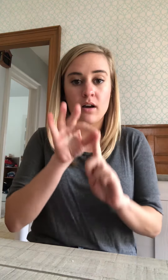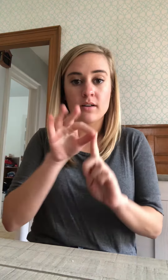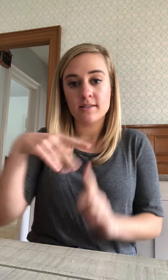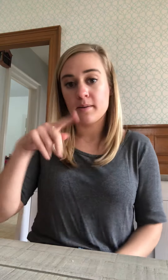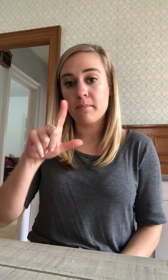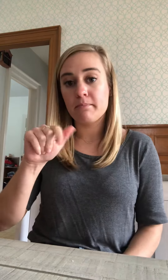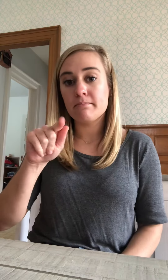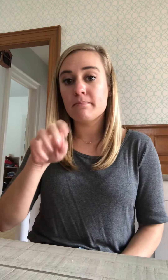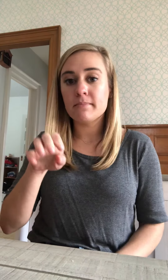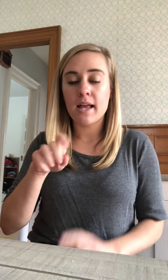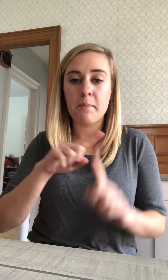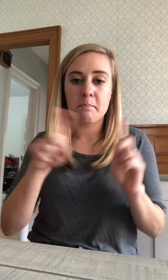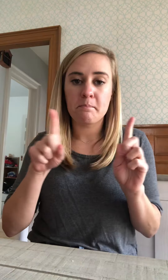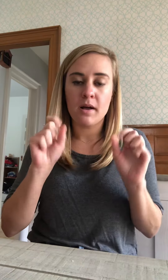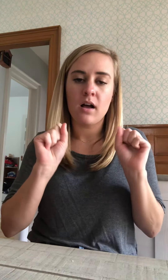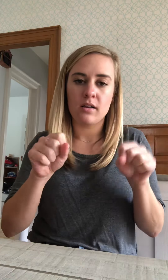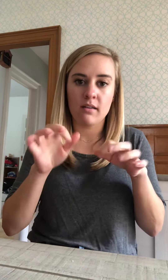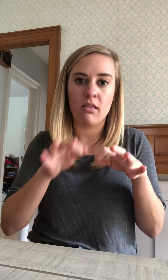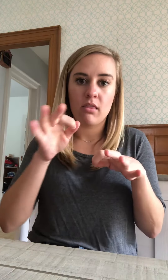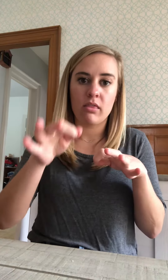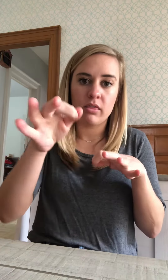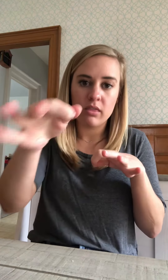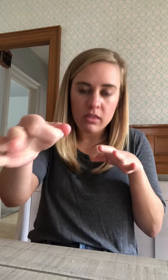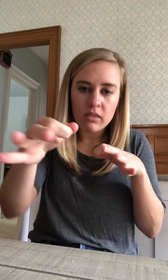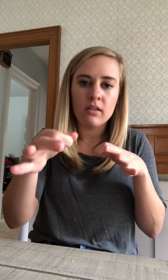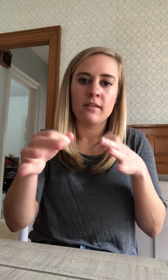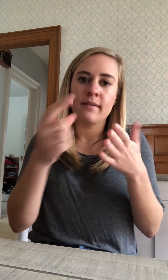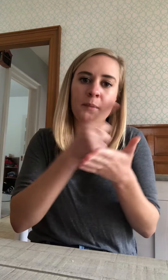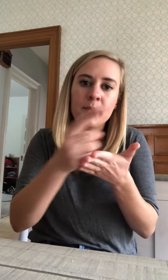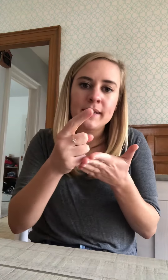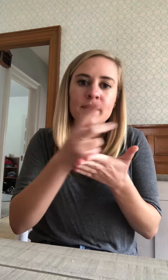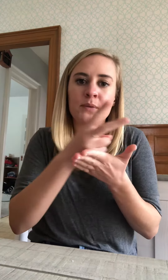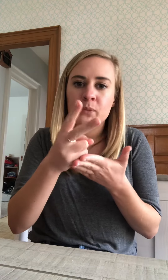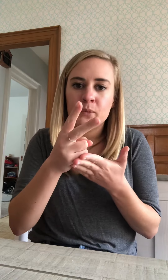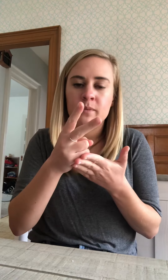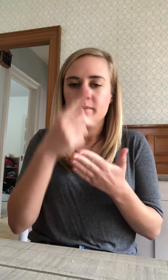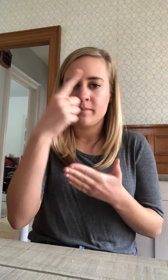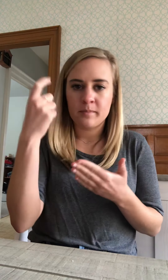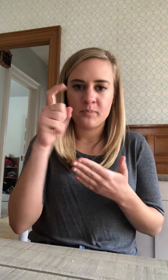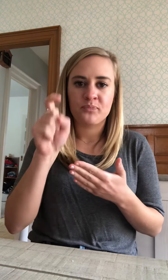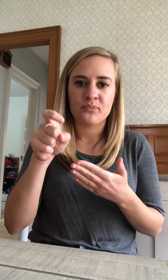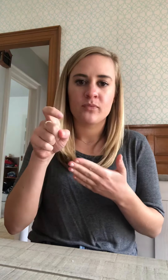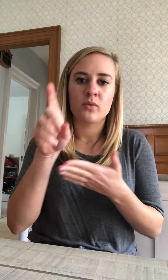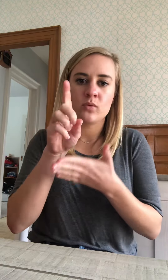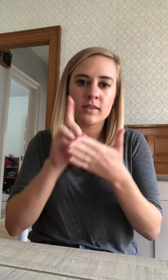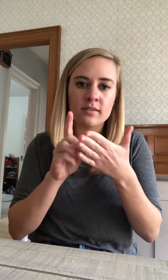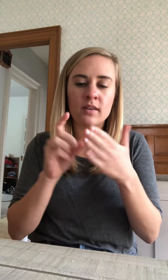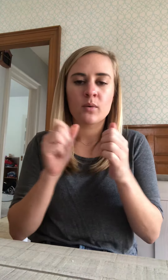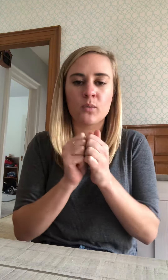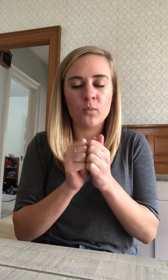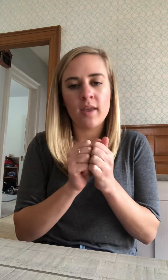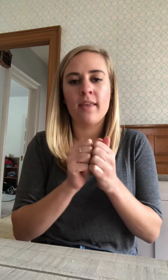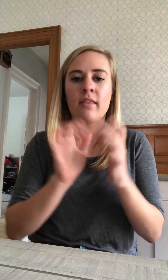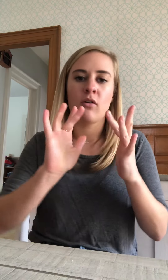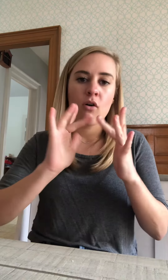weeks in some cases to be designed with virtual surgical planning, and that is rarely done